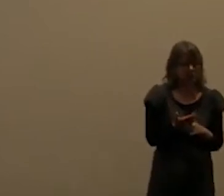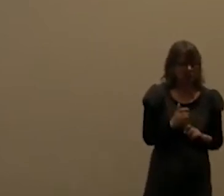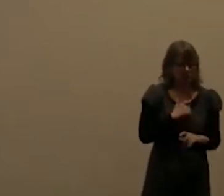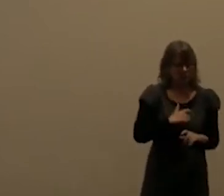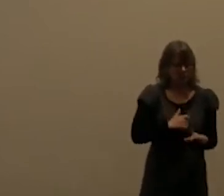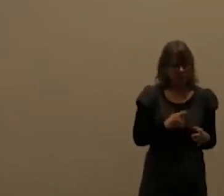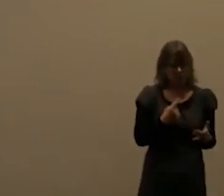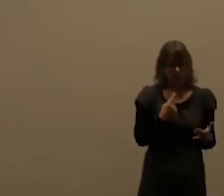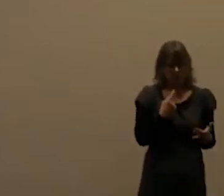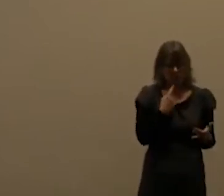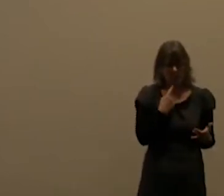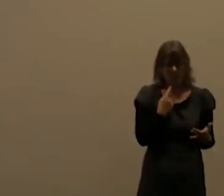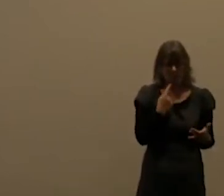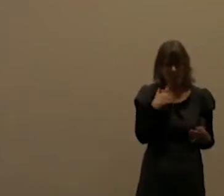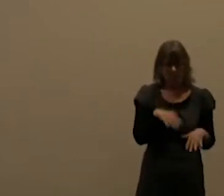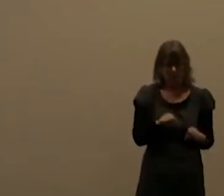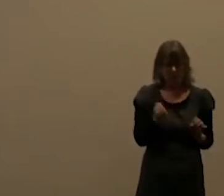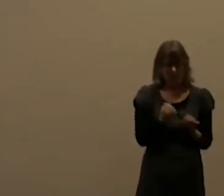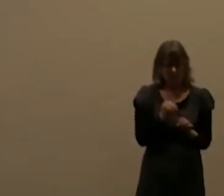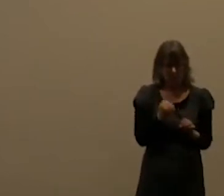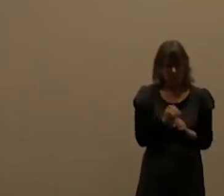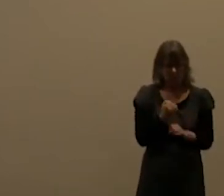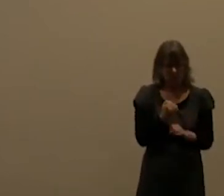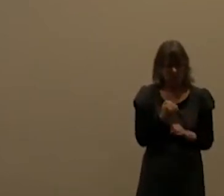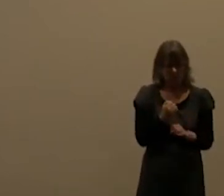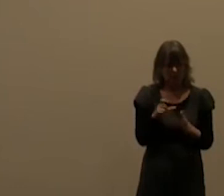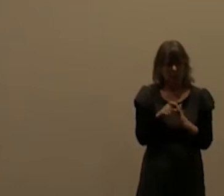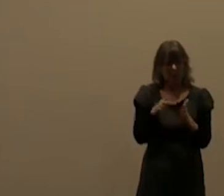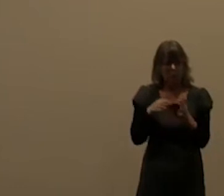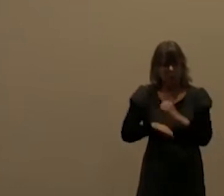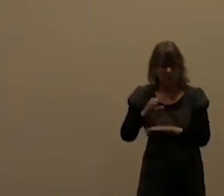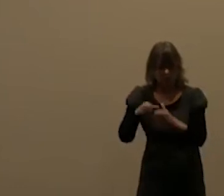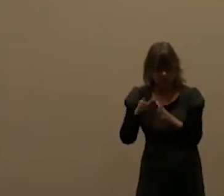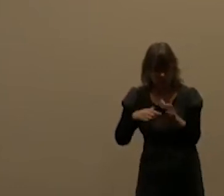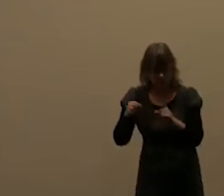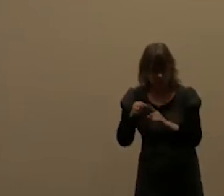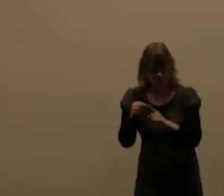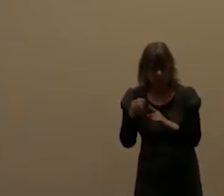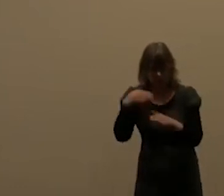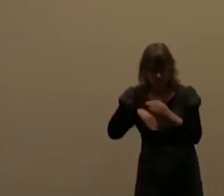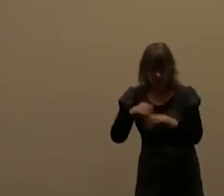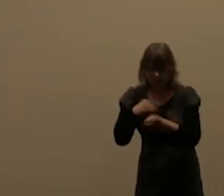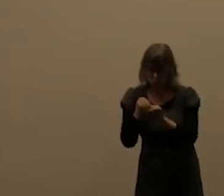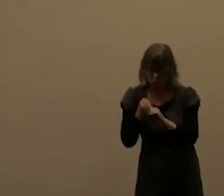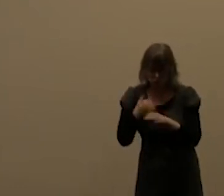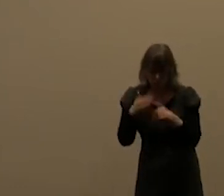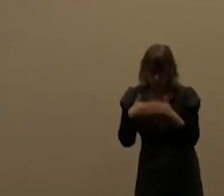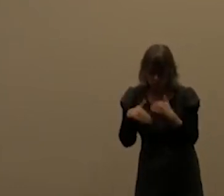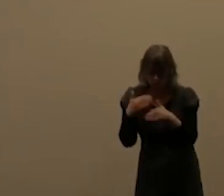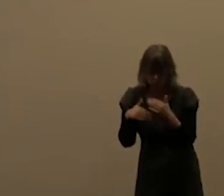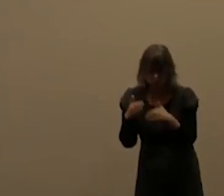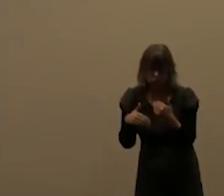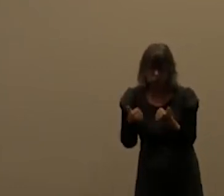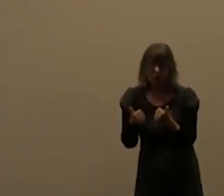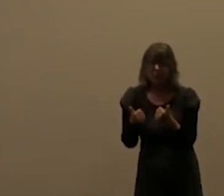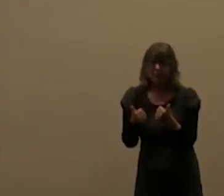Personally, when I might start building a Dataverse for Teams app, you're kind of in there, you're doing great, made loads of progress, and